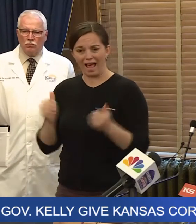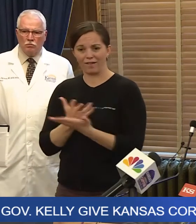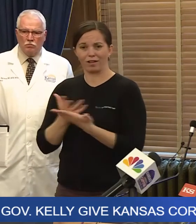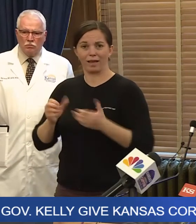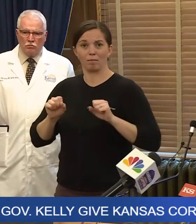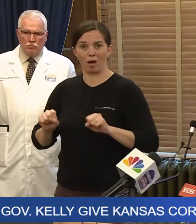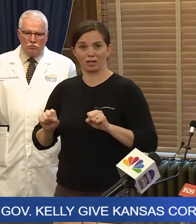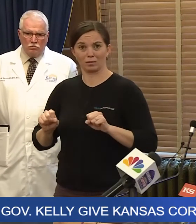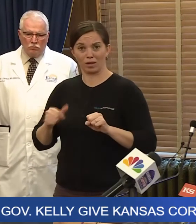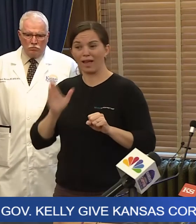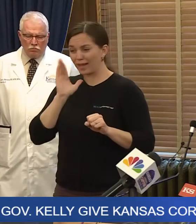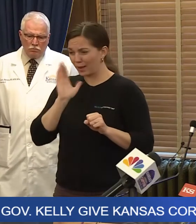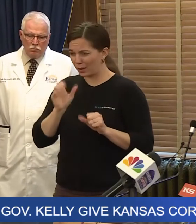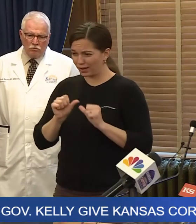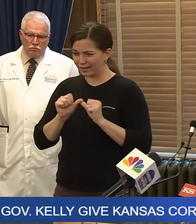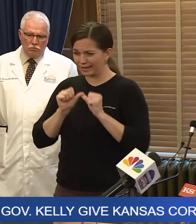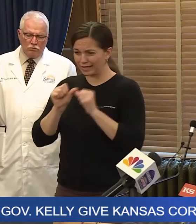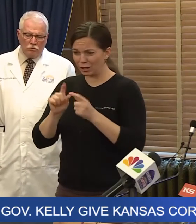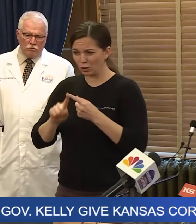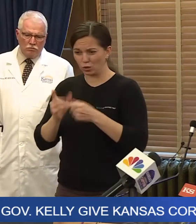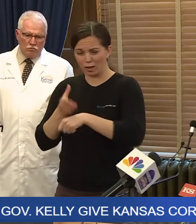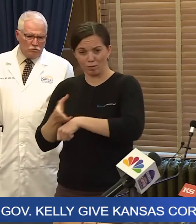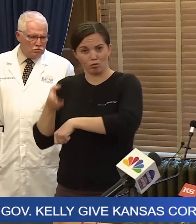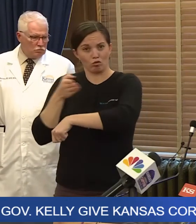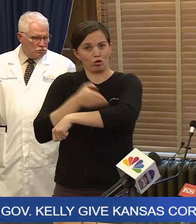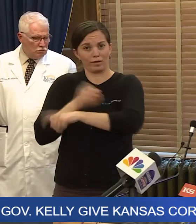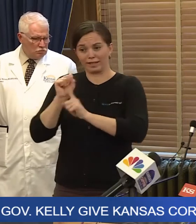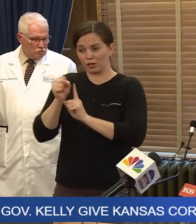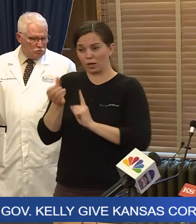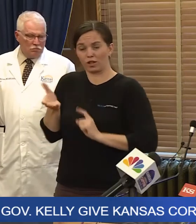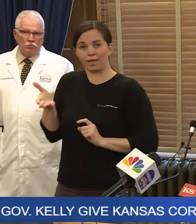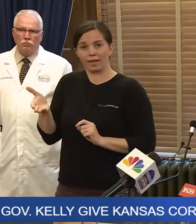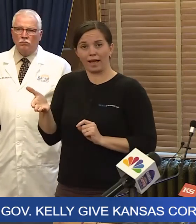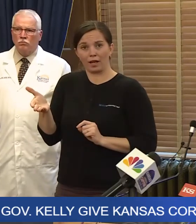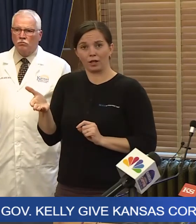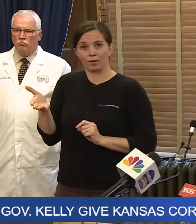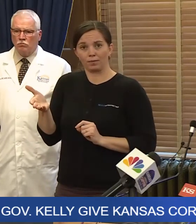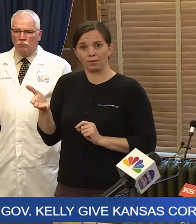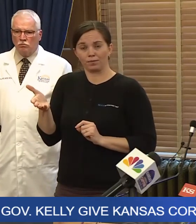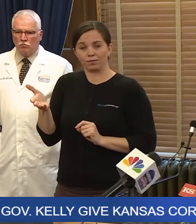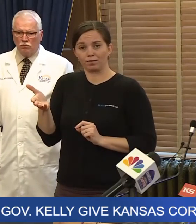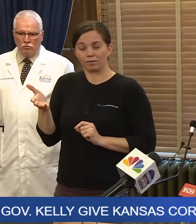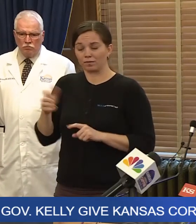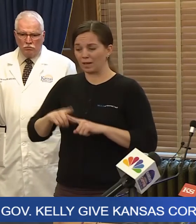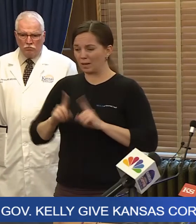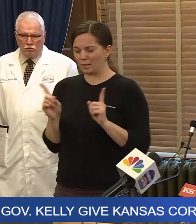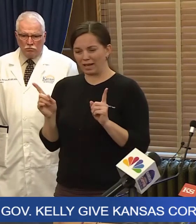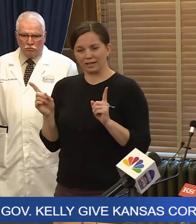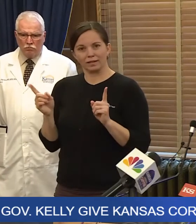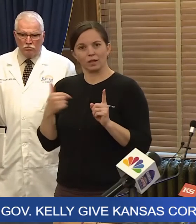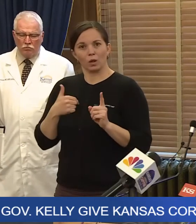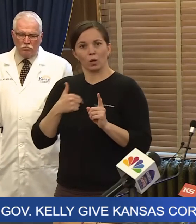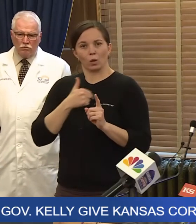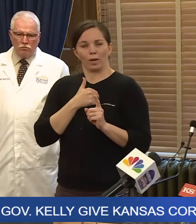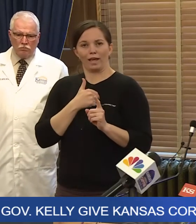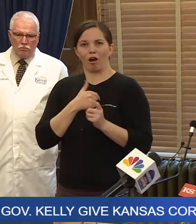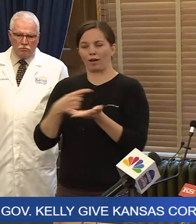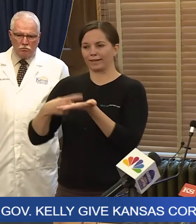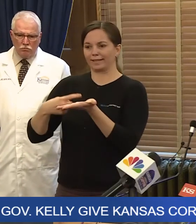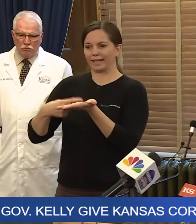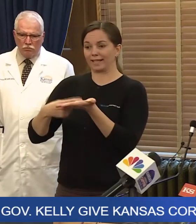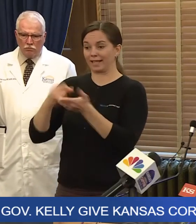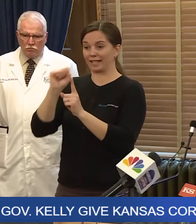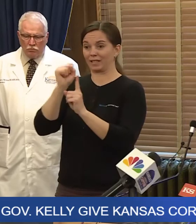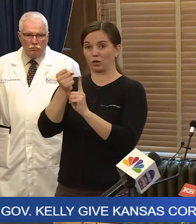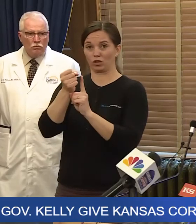not continue to try to improve the conditions there, but we're talking about a situation where you